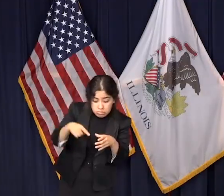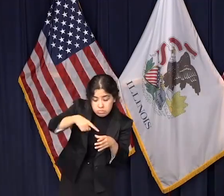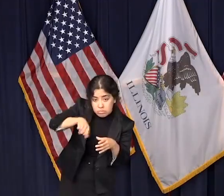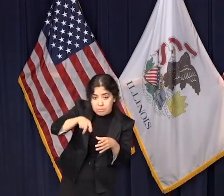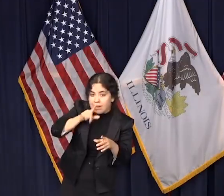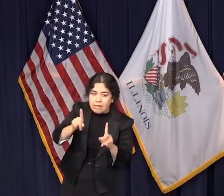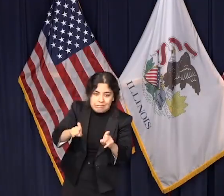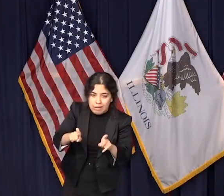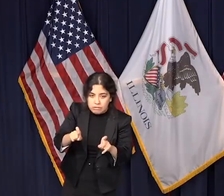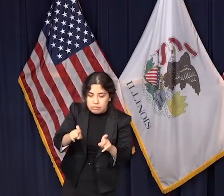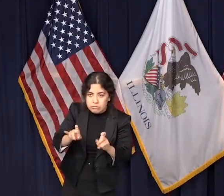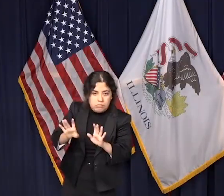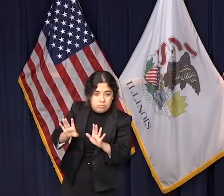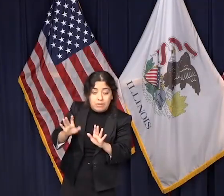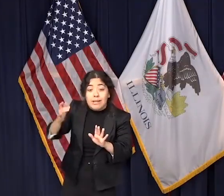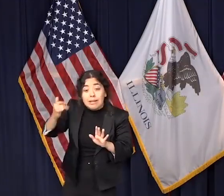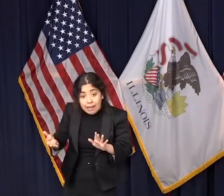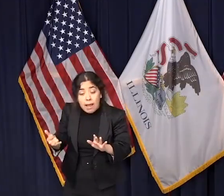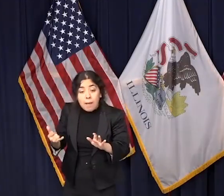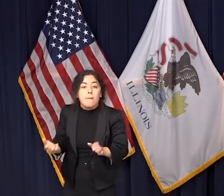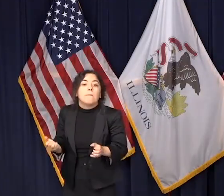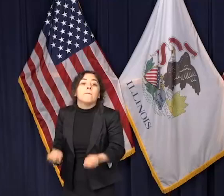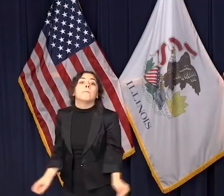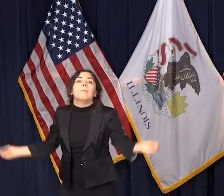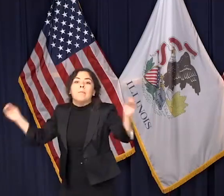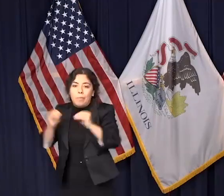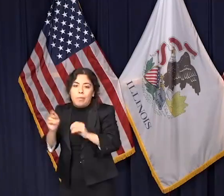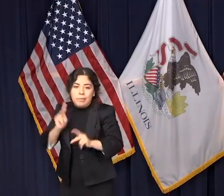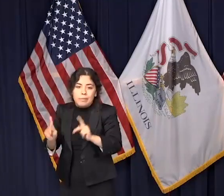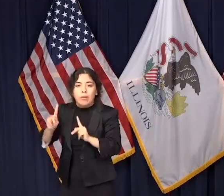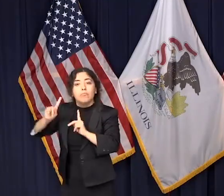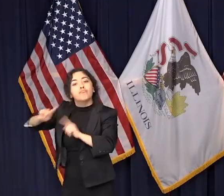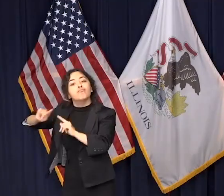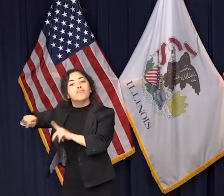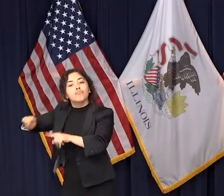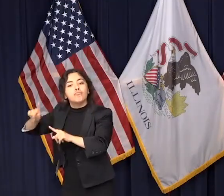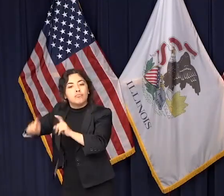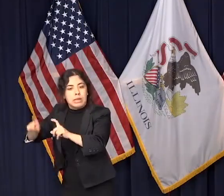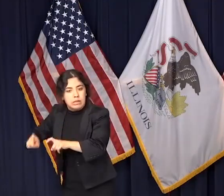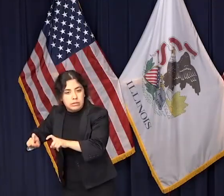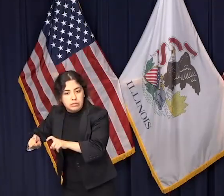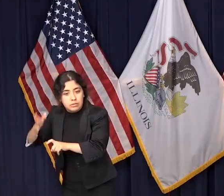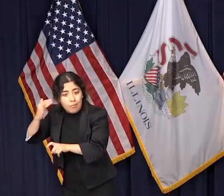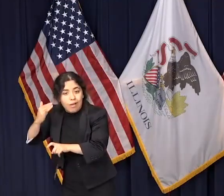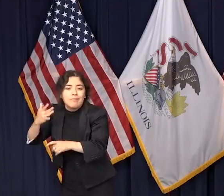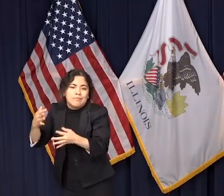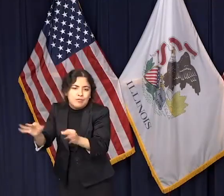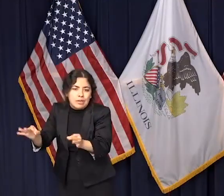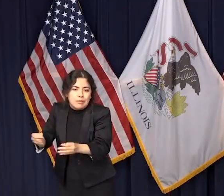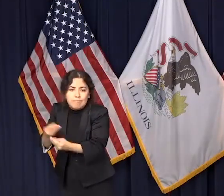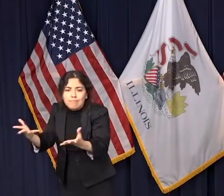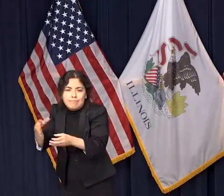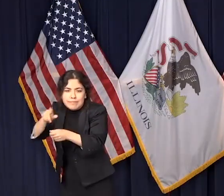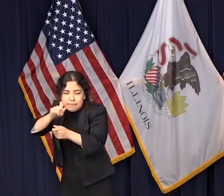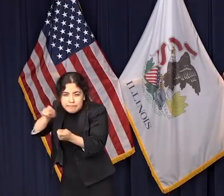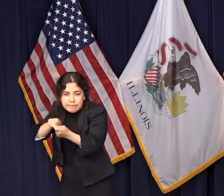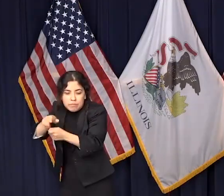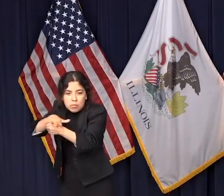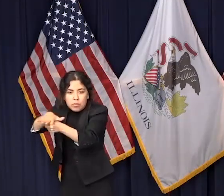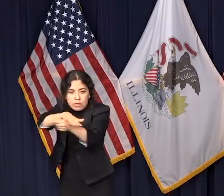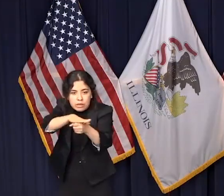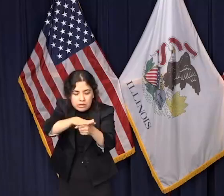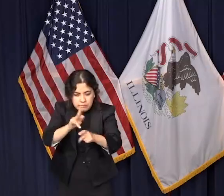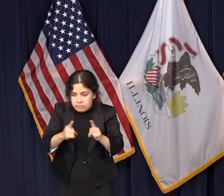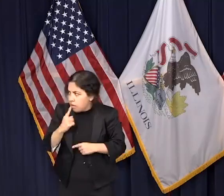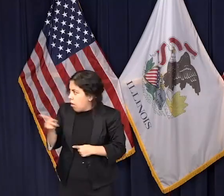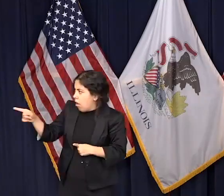widely available and free in many locations. And so people who are contacted who say, I have some symptoms, right, they can get tested,